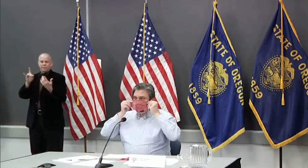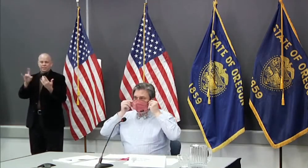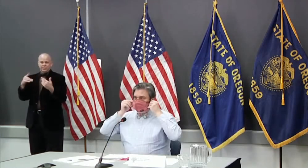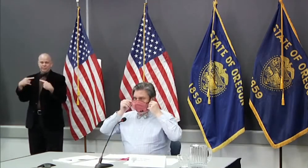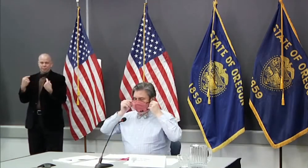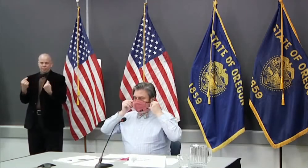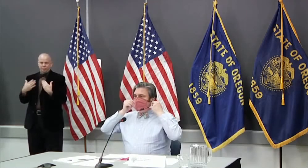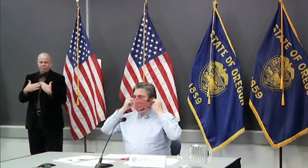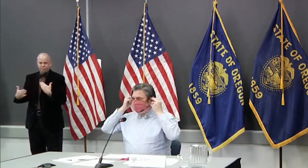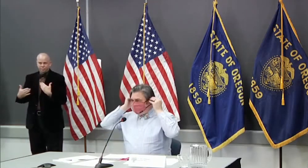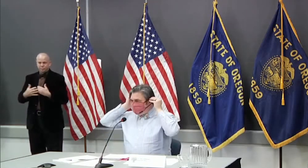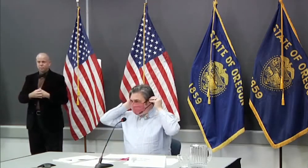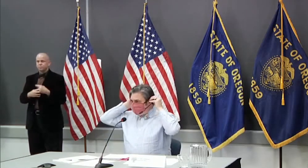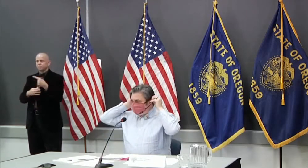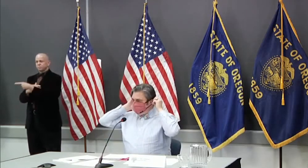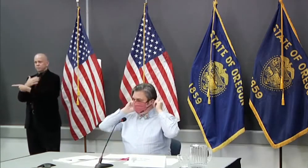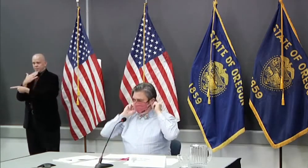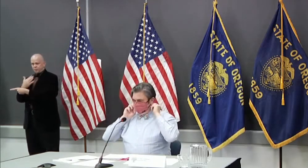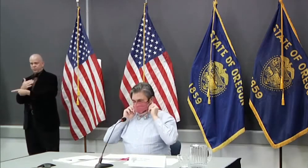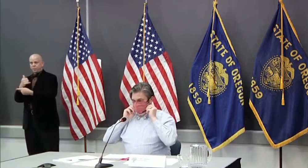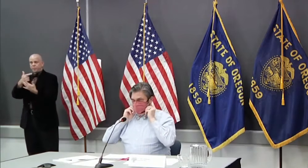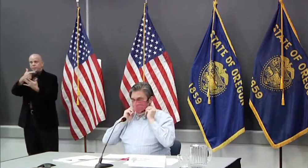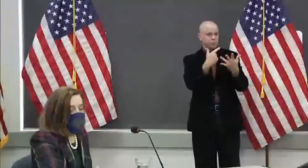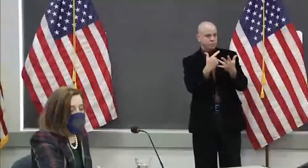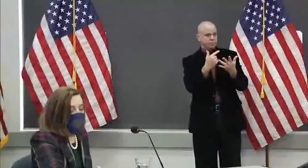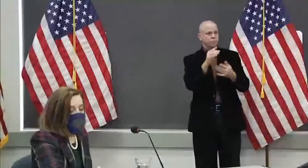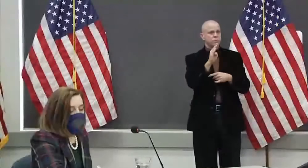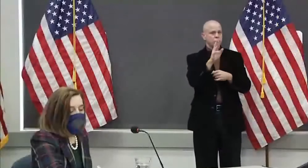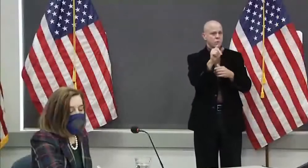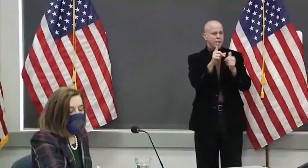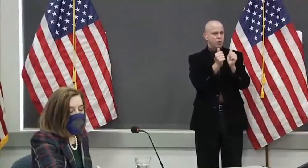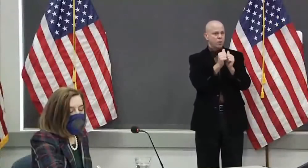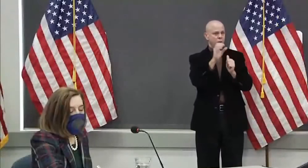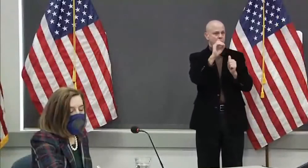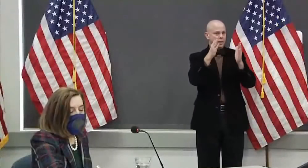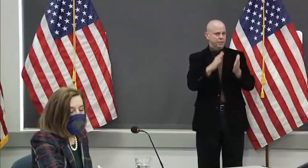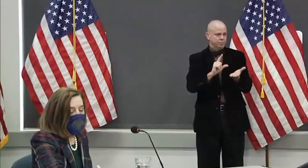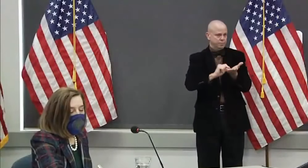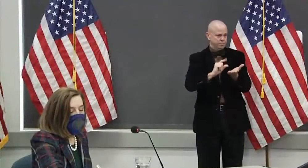We're going to go next to Brad Schmidt with the Oregonian. Go ahead, Brad.